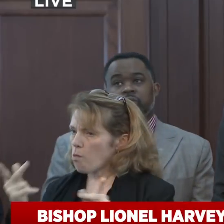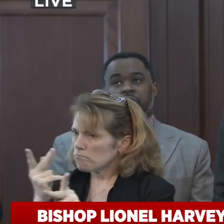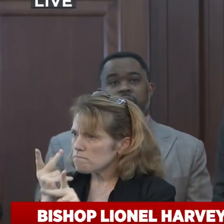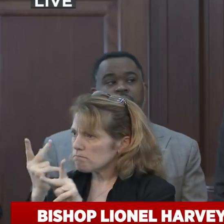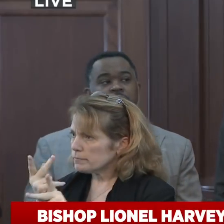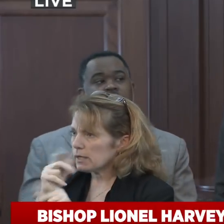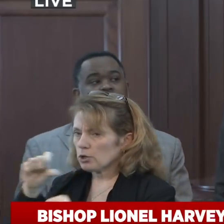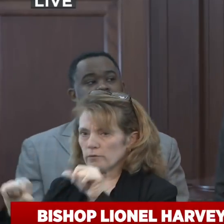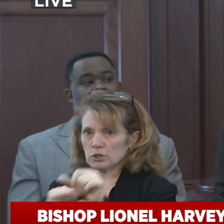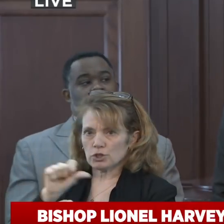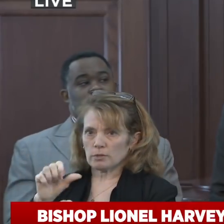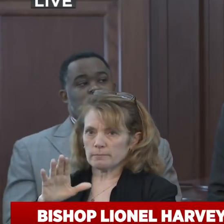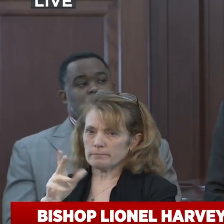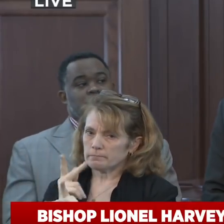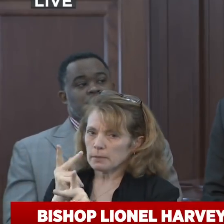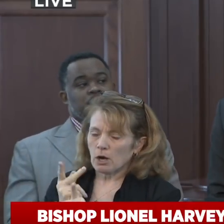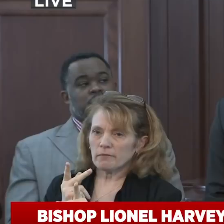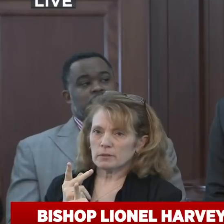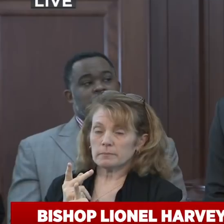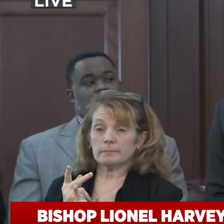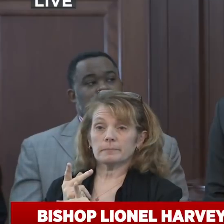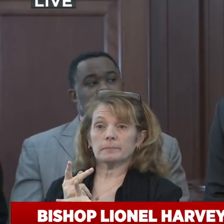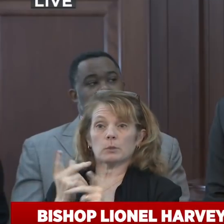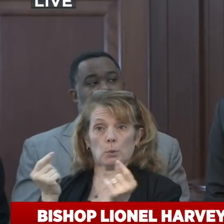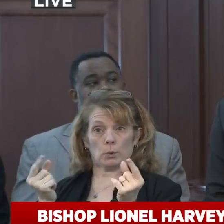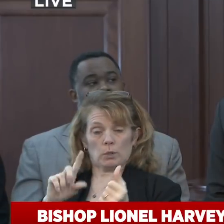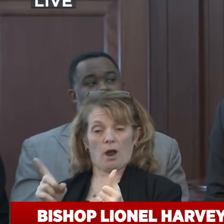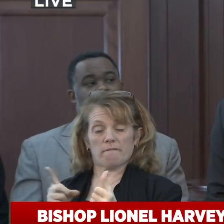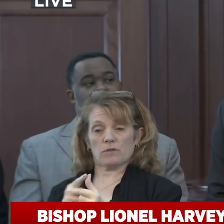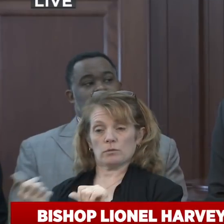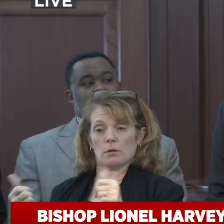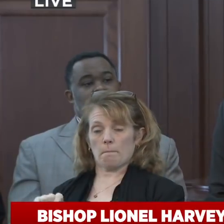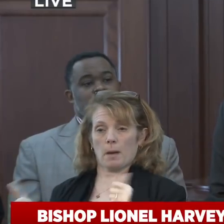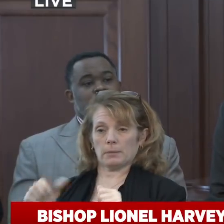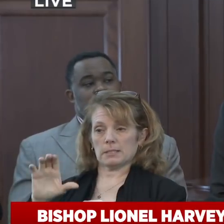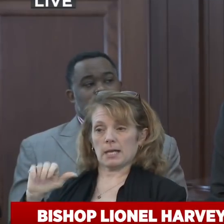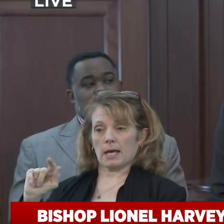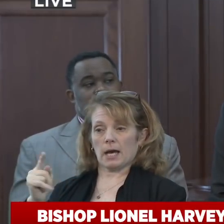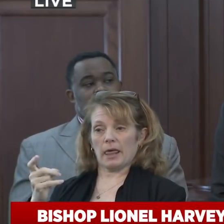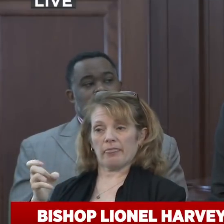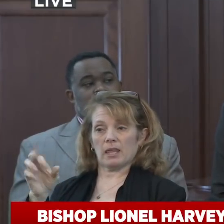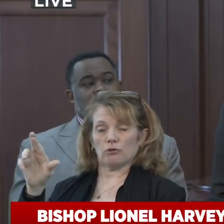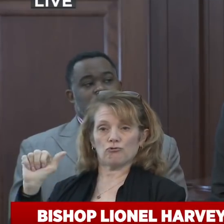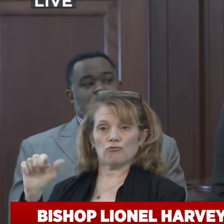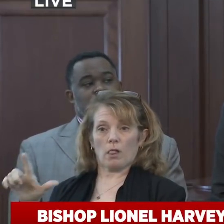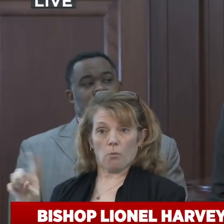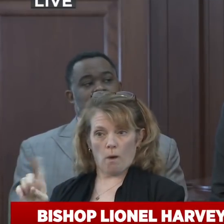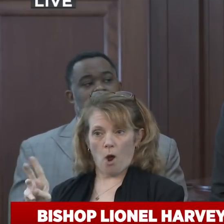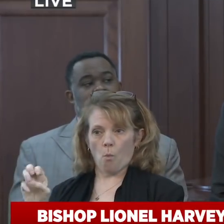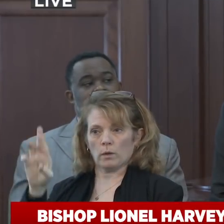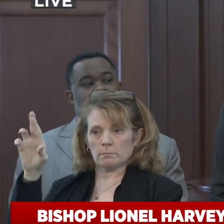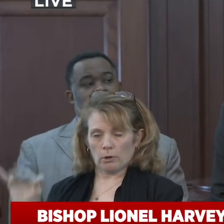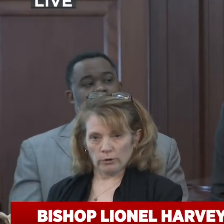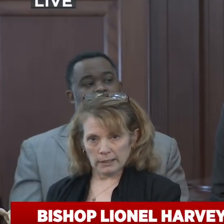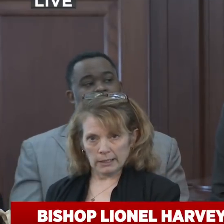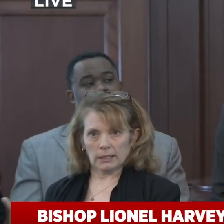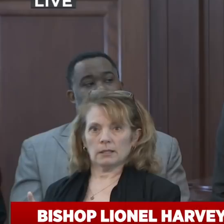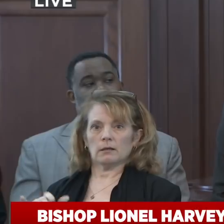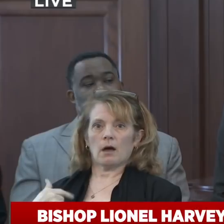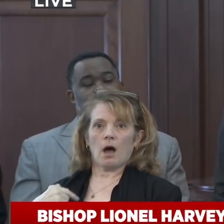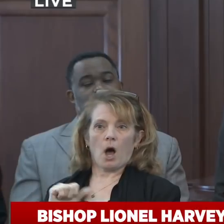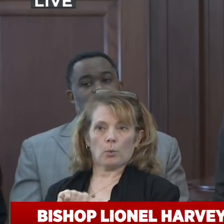the side of caution. Some of the things that we've done at the First Baptist Cathedral of Westbury, where I pastor, I also work